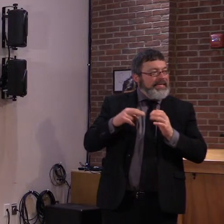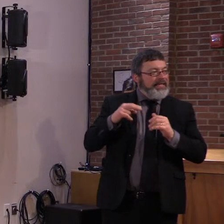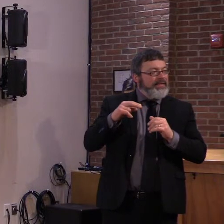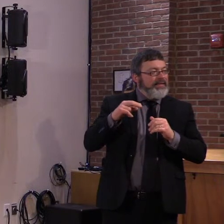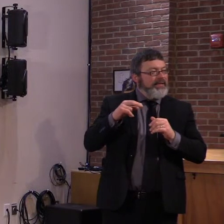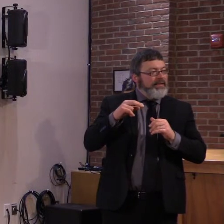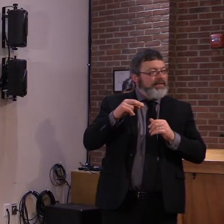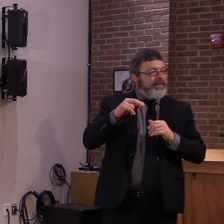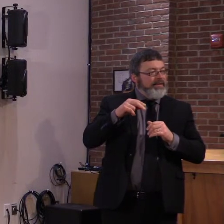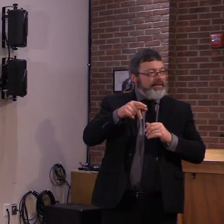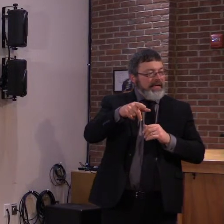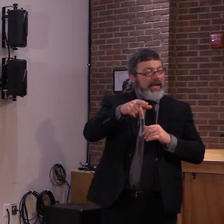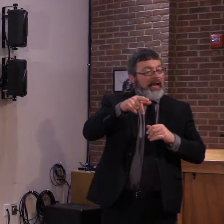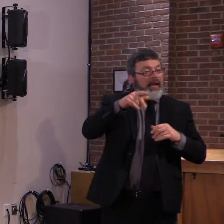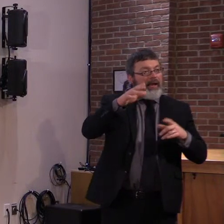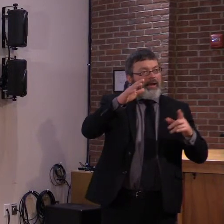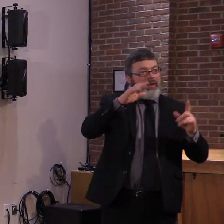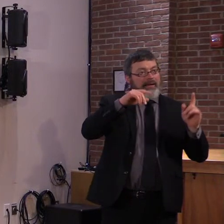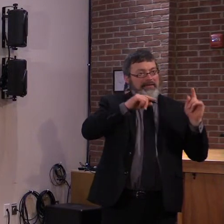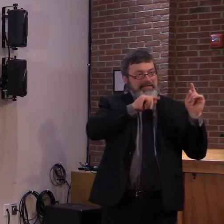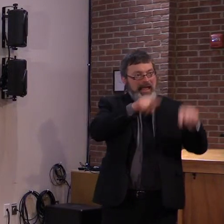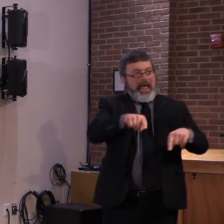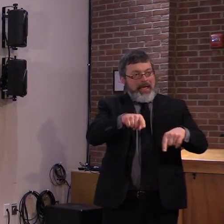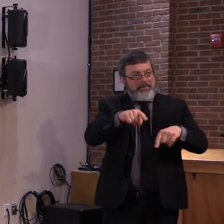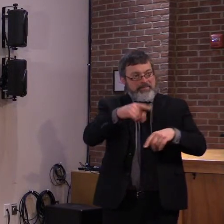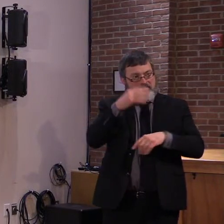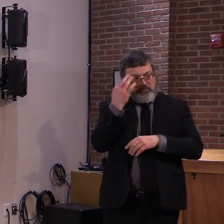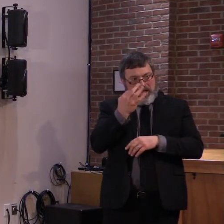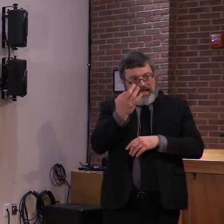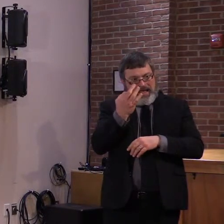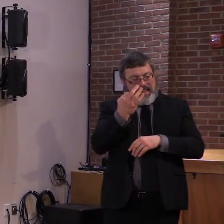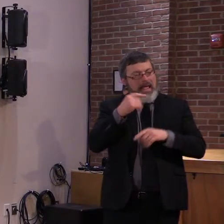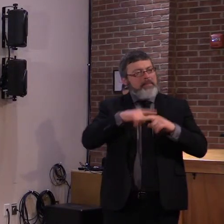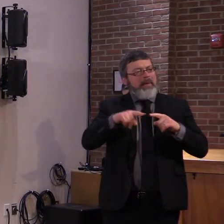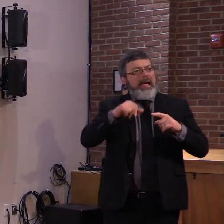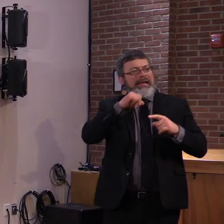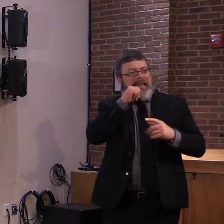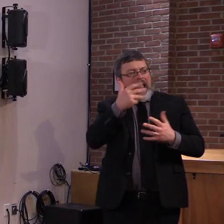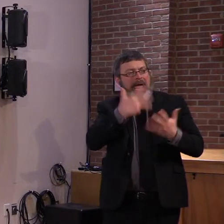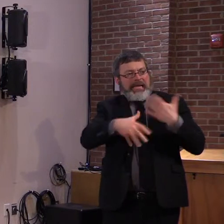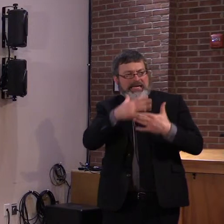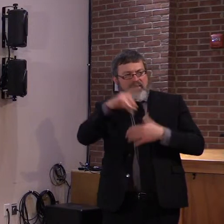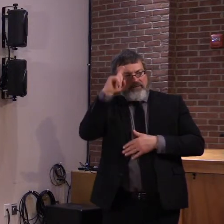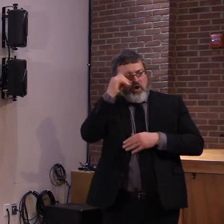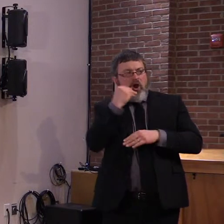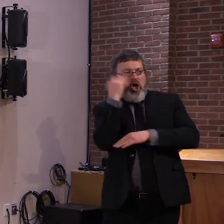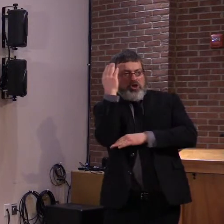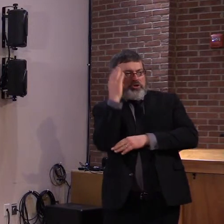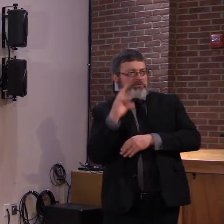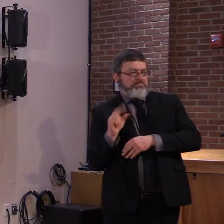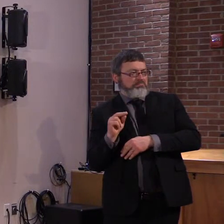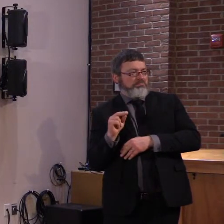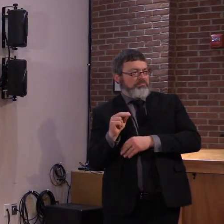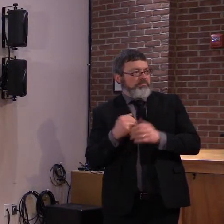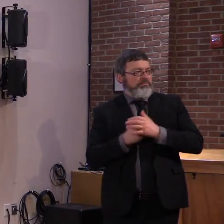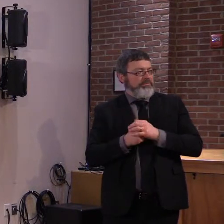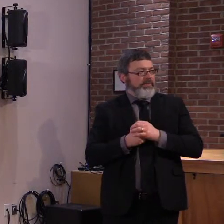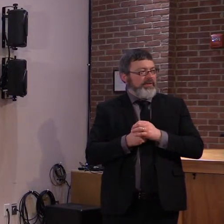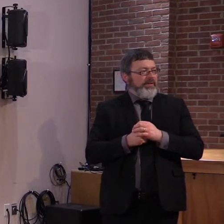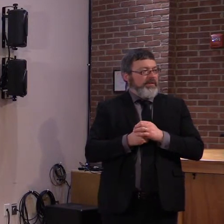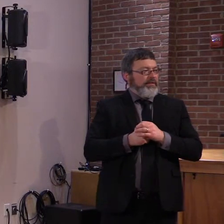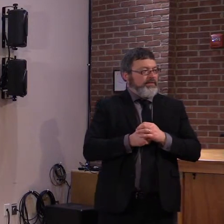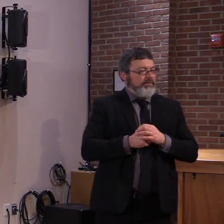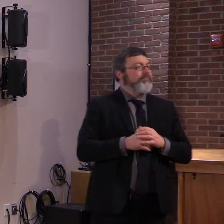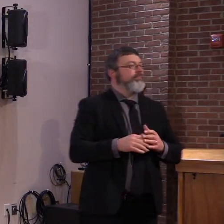Very good, thank you. It really does come down to that want and need, and it's it's a tough choice to make. But when you think about bringing